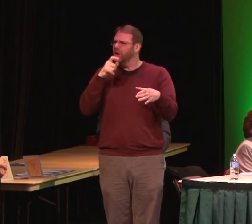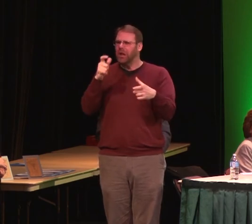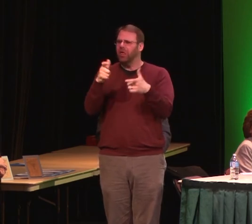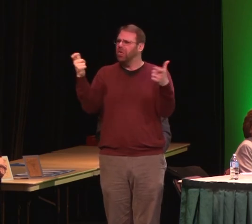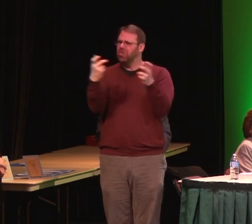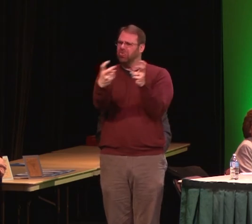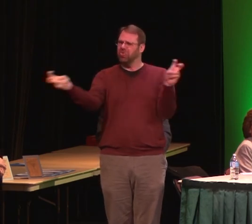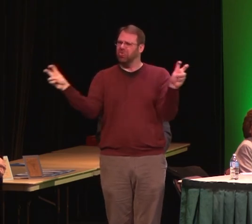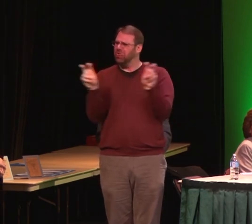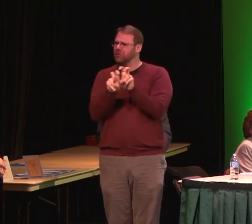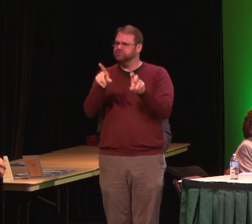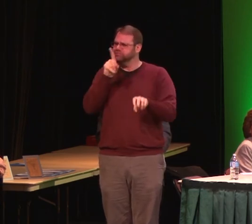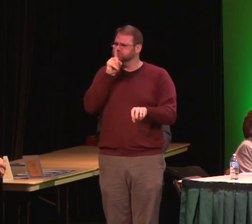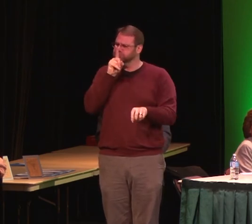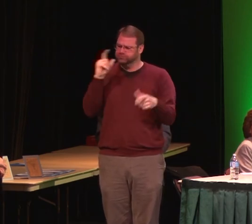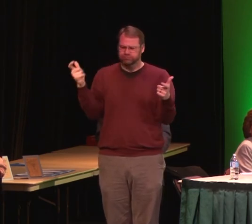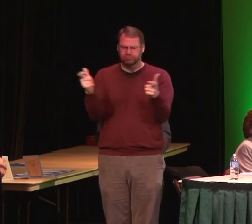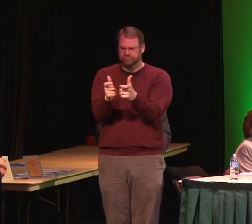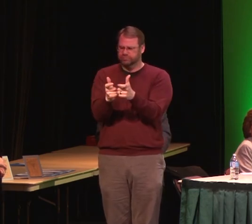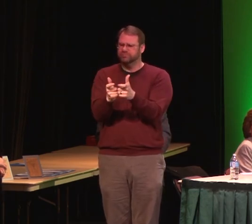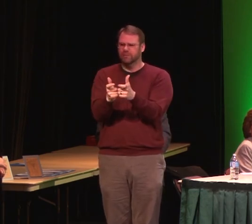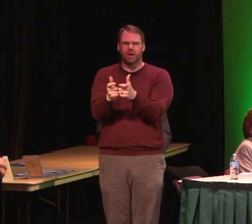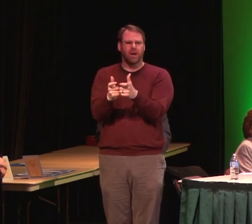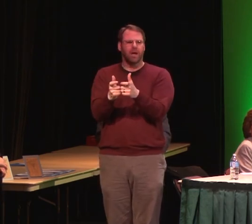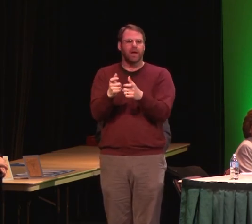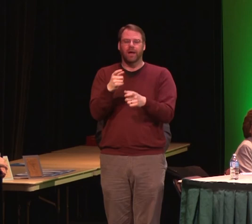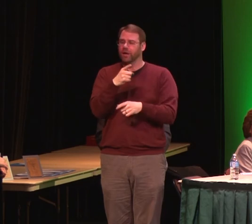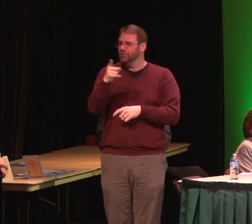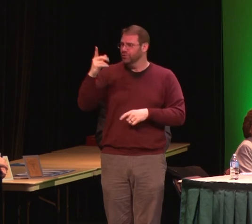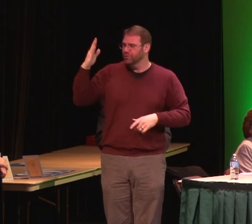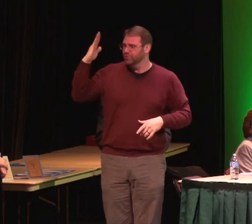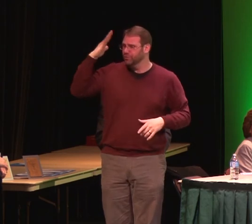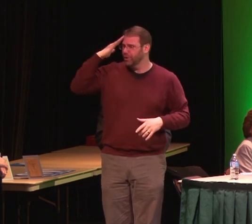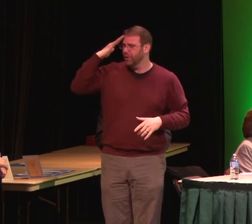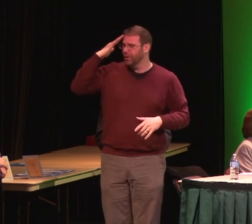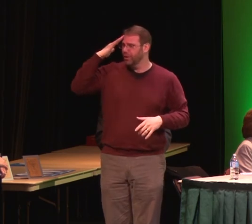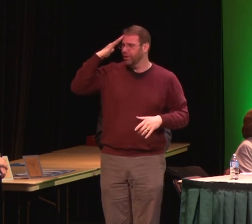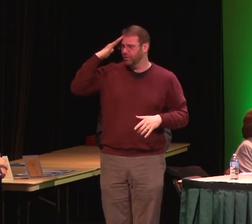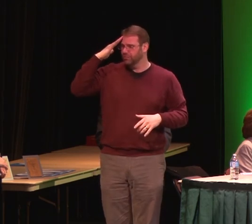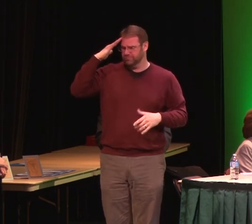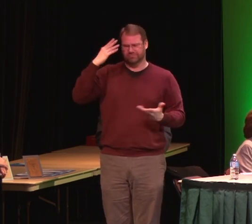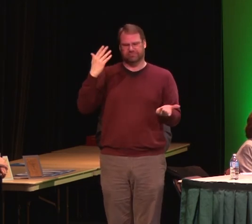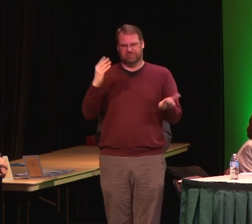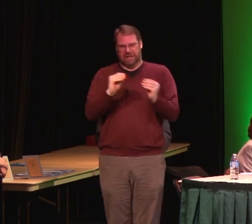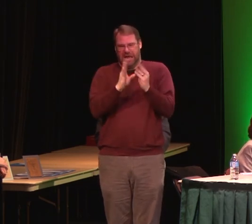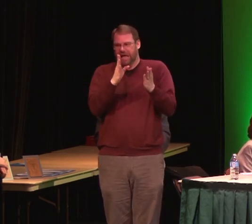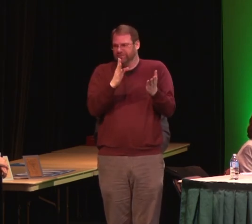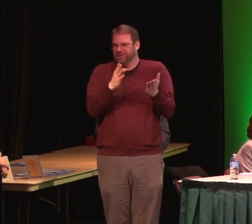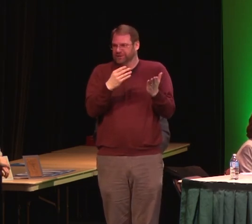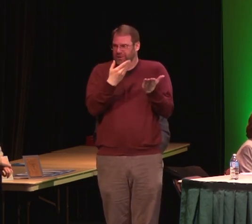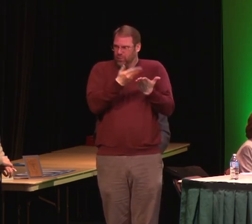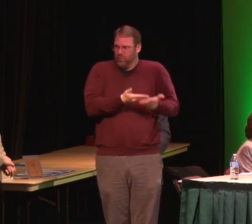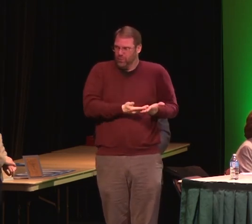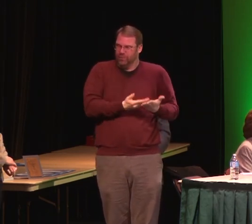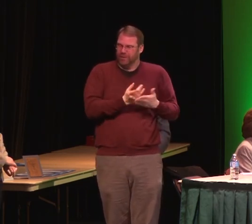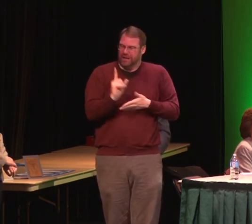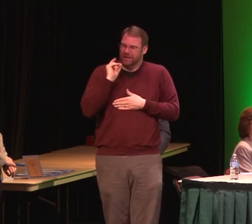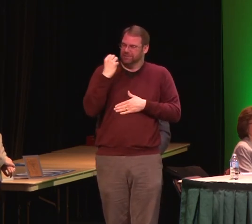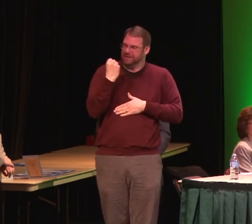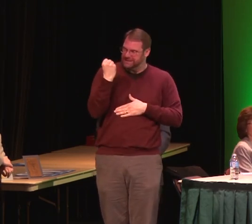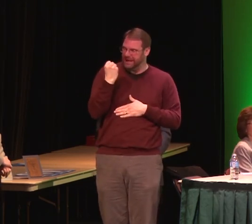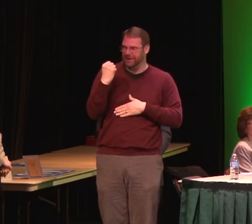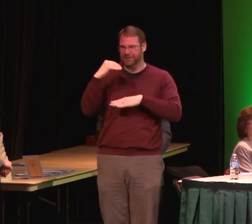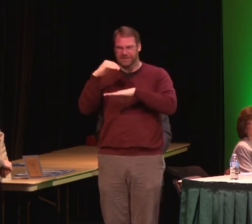committee. And they do, as you see, the proof is in the pudding. The fair last